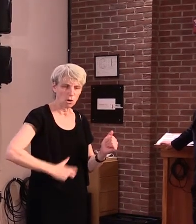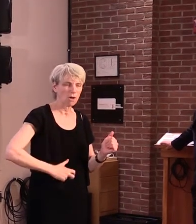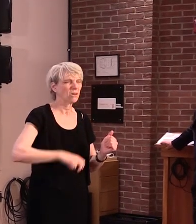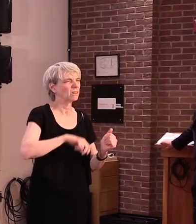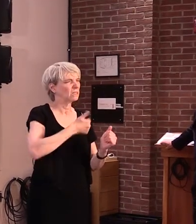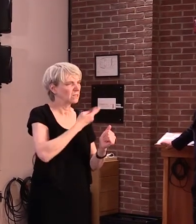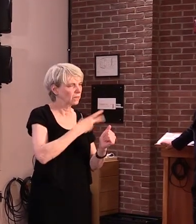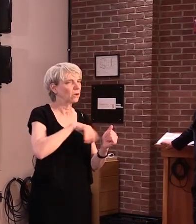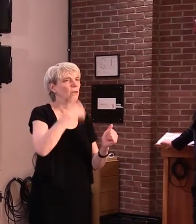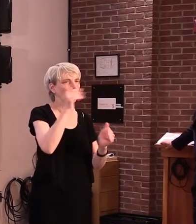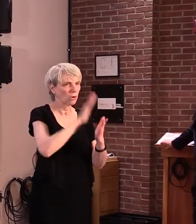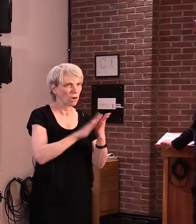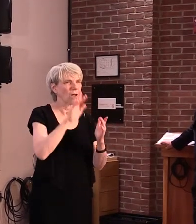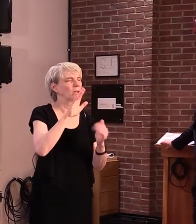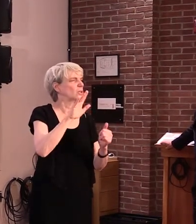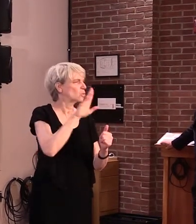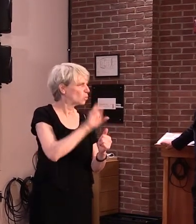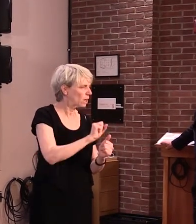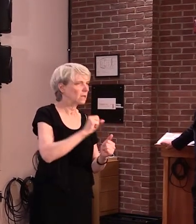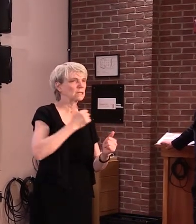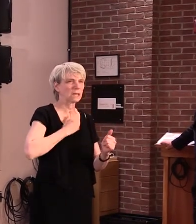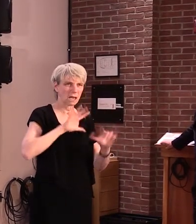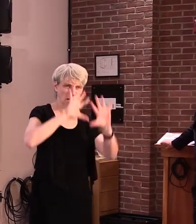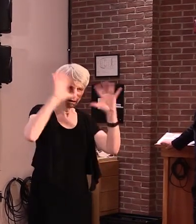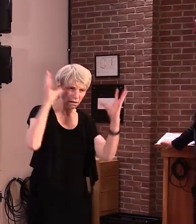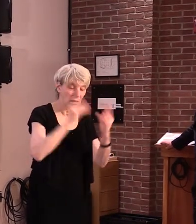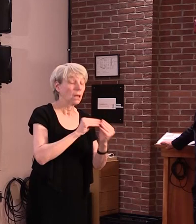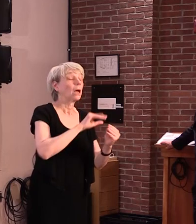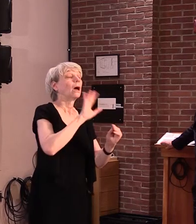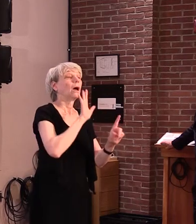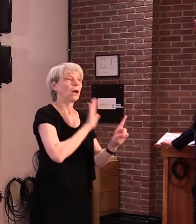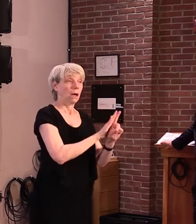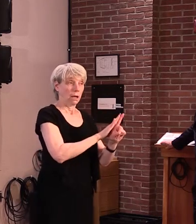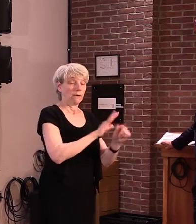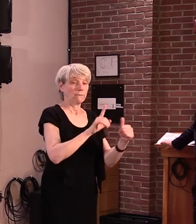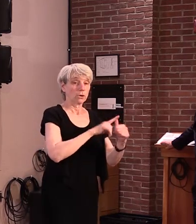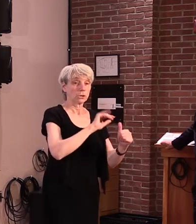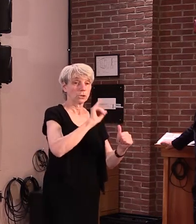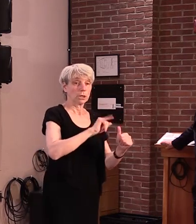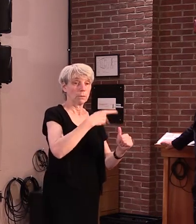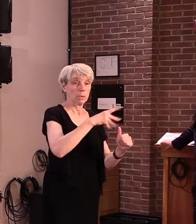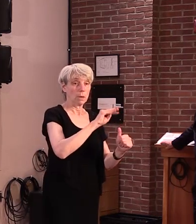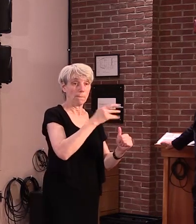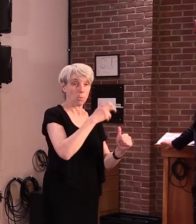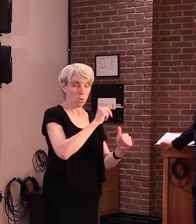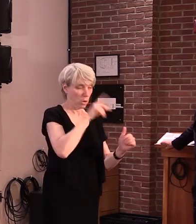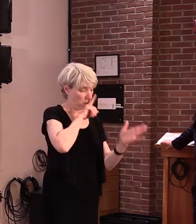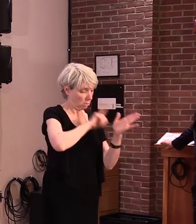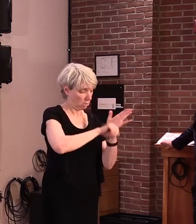Imperial College, et cetera. And the J.P. Morgan study showed that ending the lockdowns